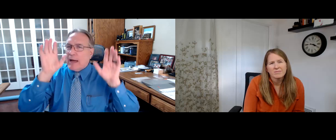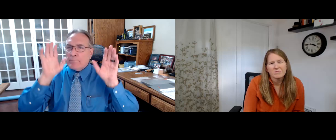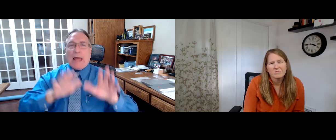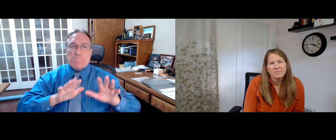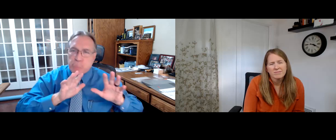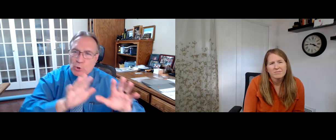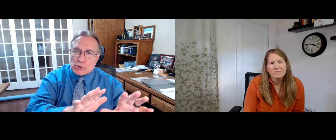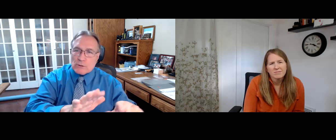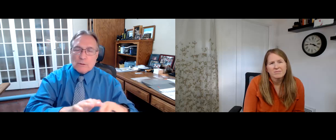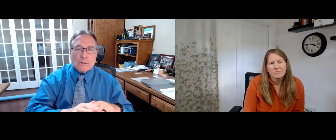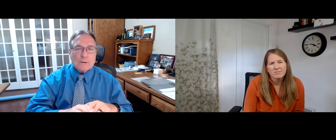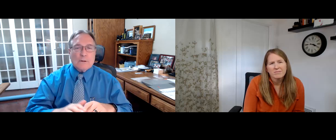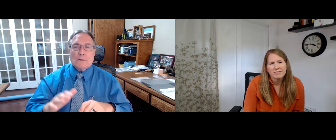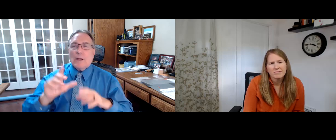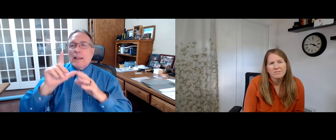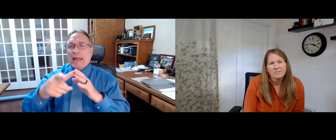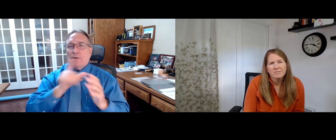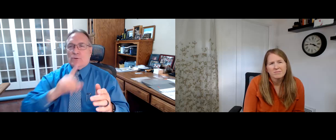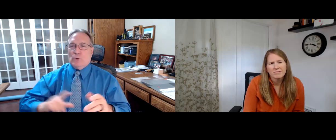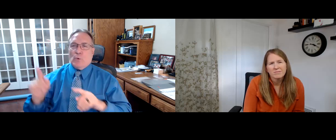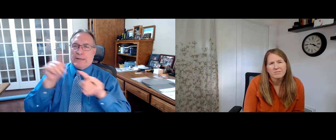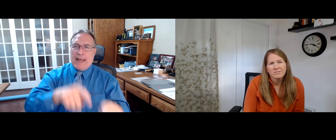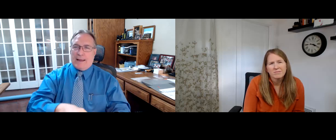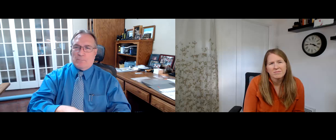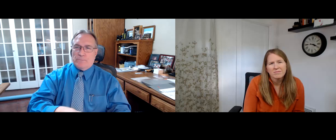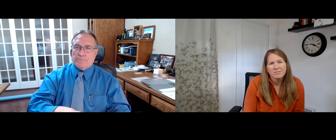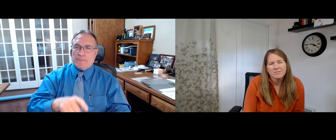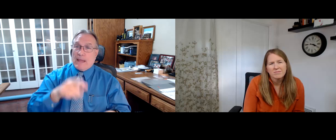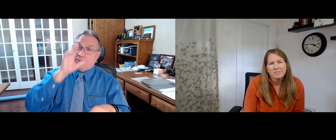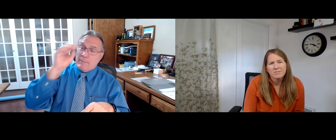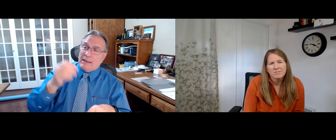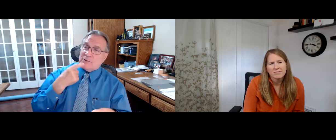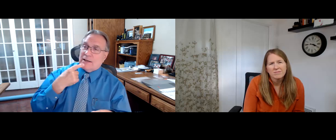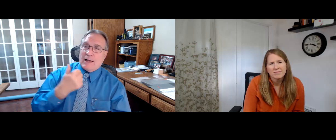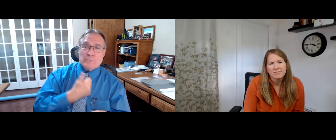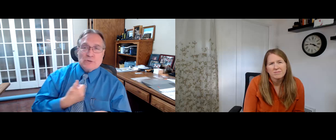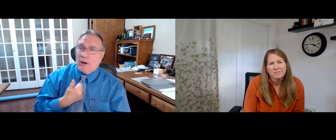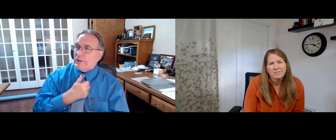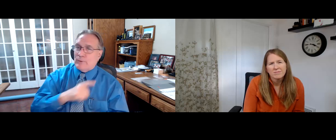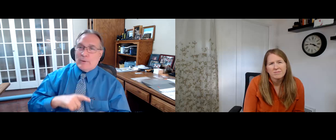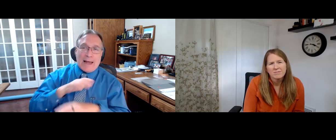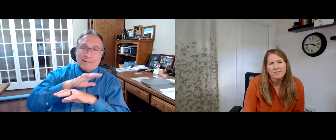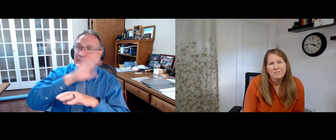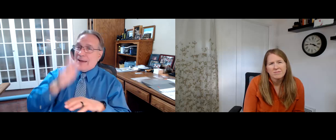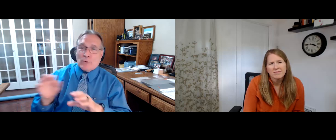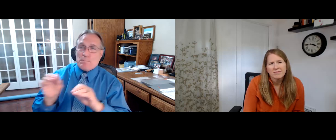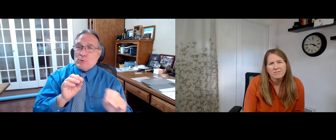up and pushed. Later, the Lord came, and the man said, I'm sorry, Lord, I never moved